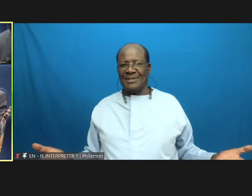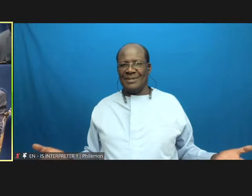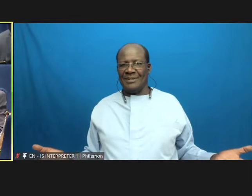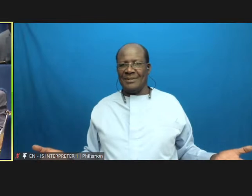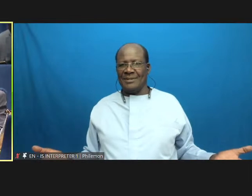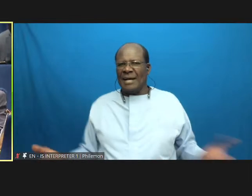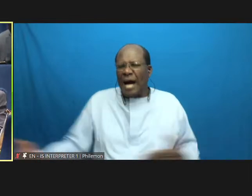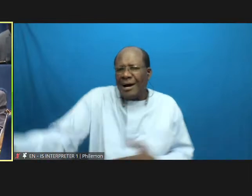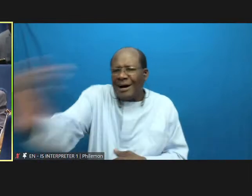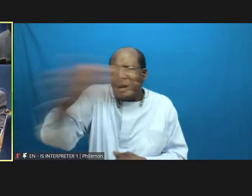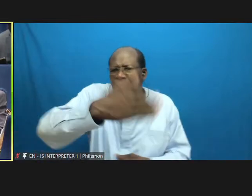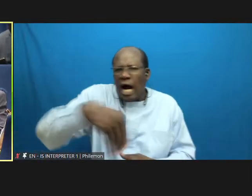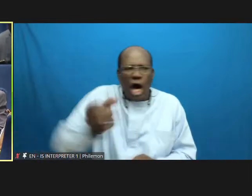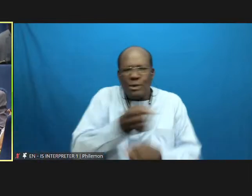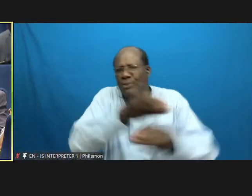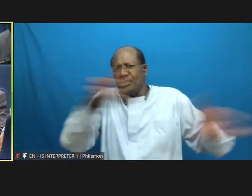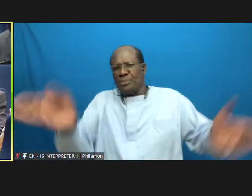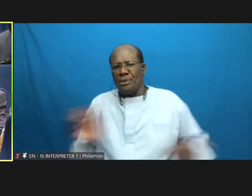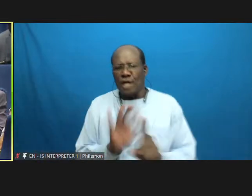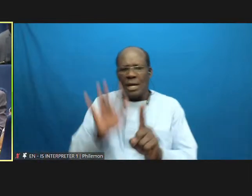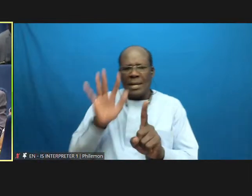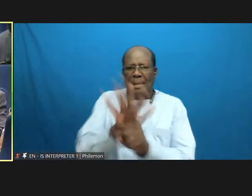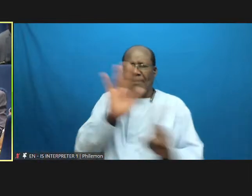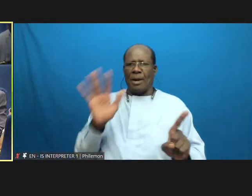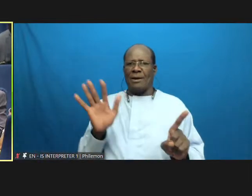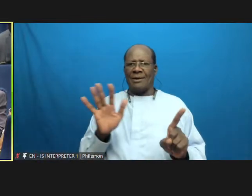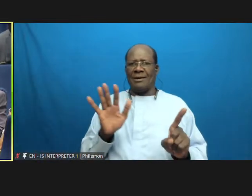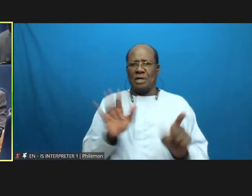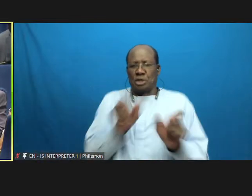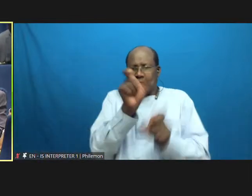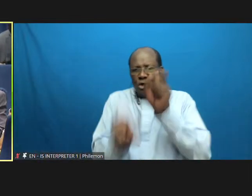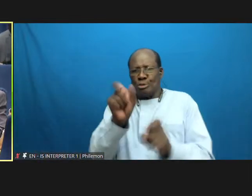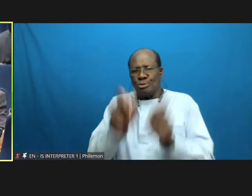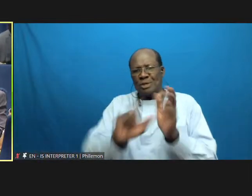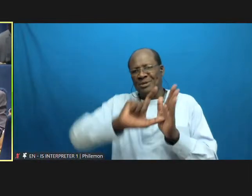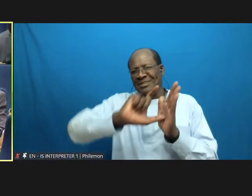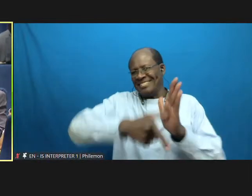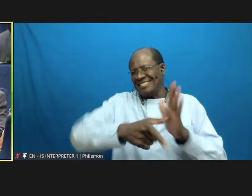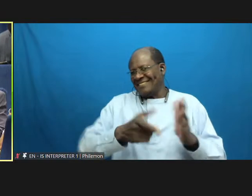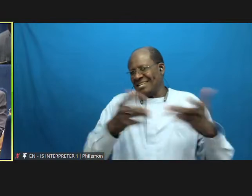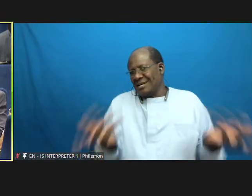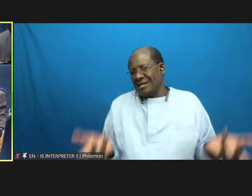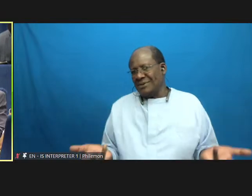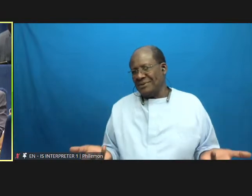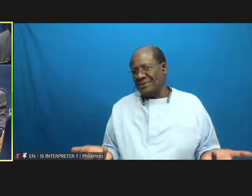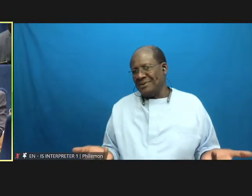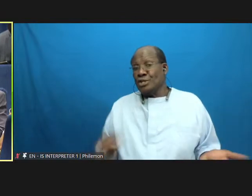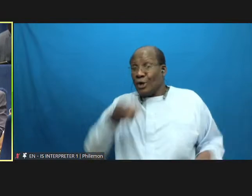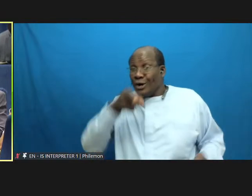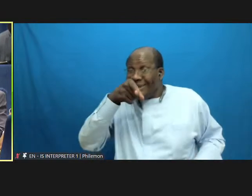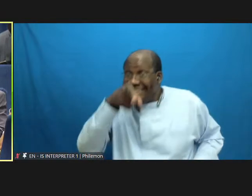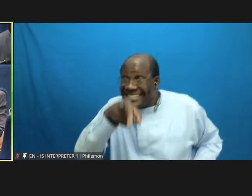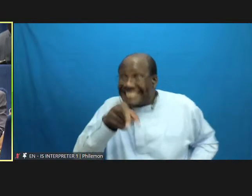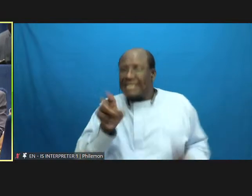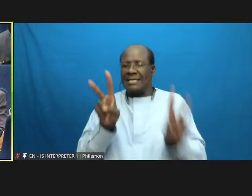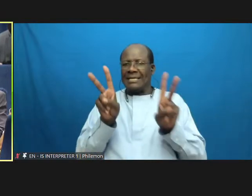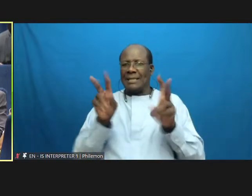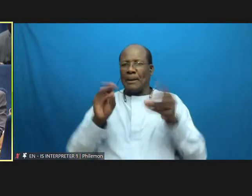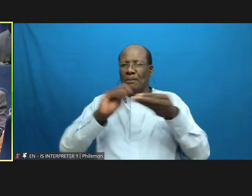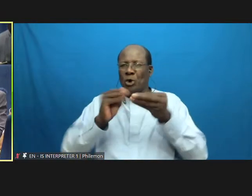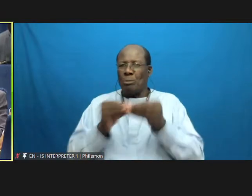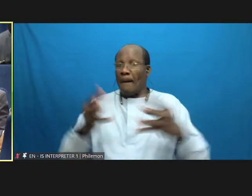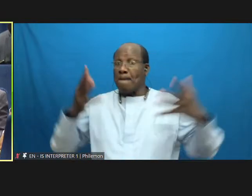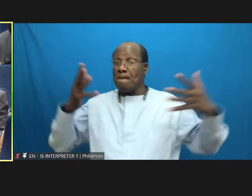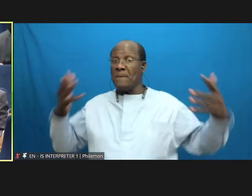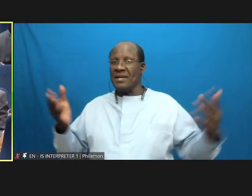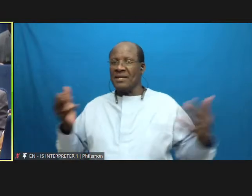persons with disability. So there we bring in the issue of accessibility. And when we look at